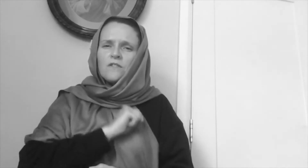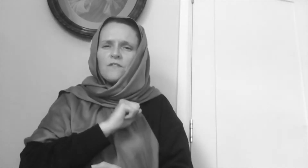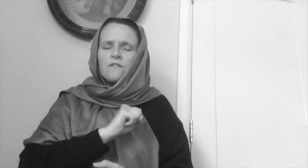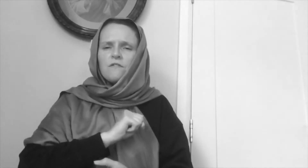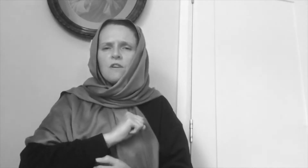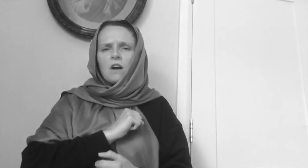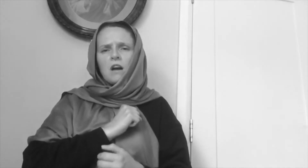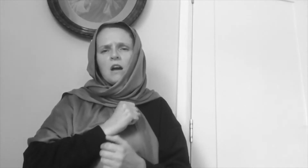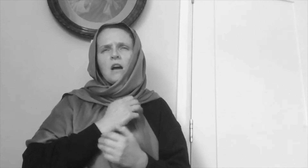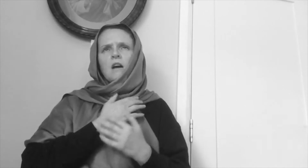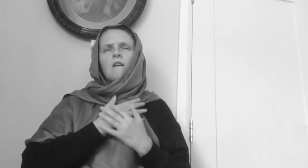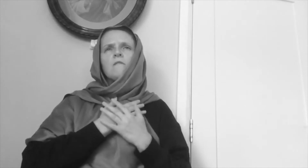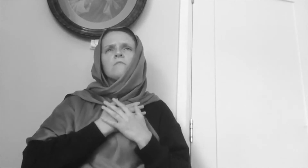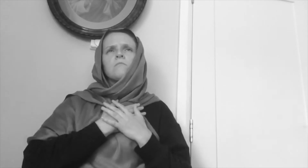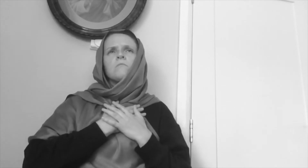7 survived.